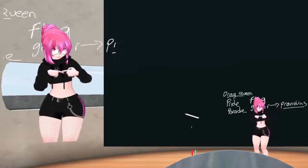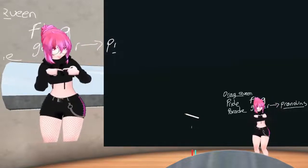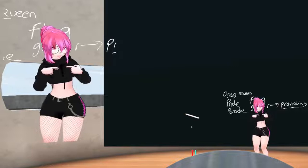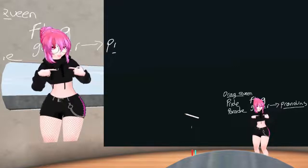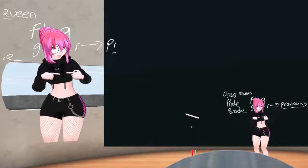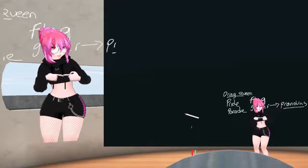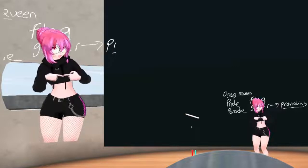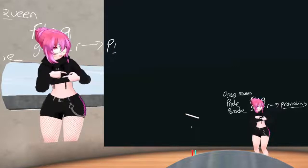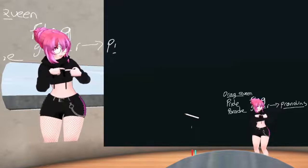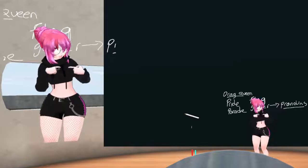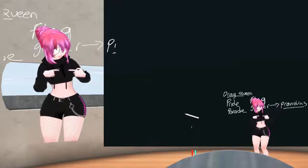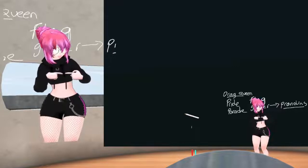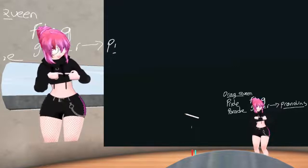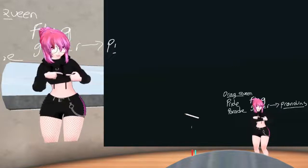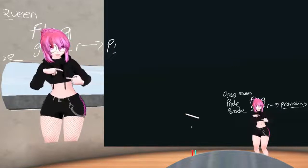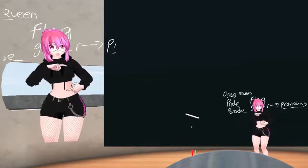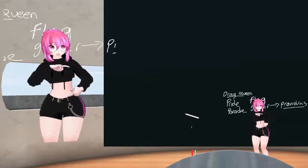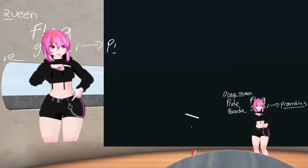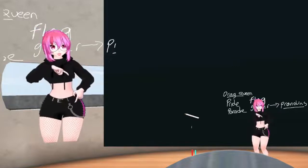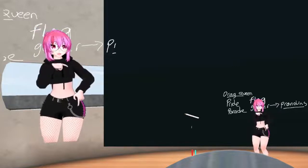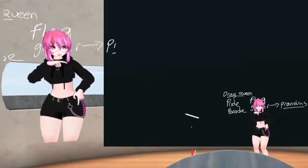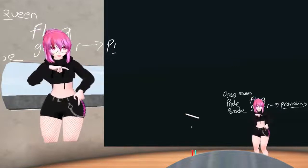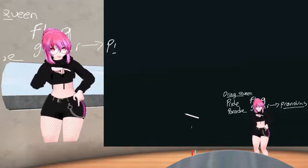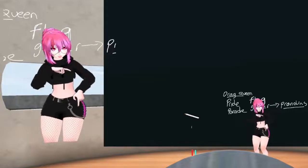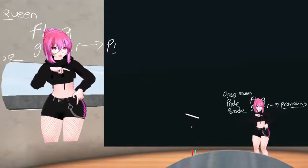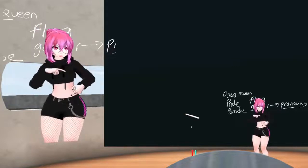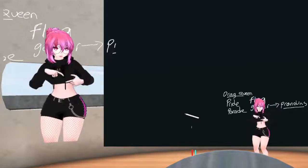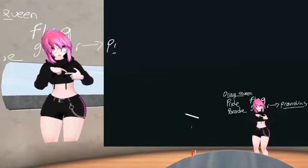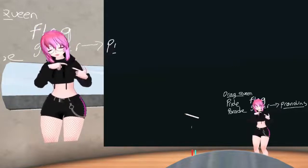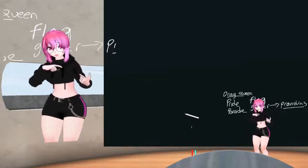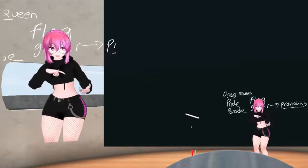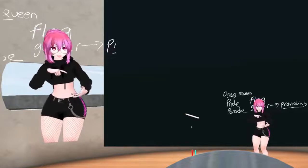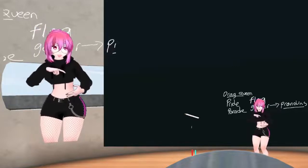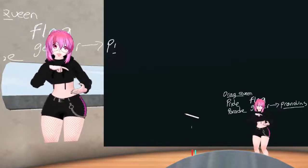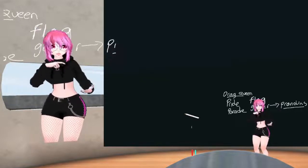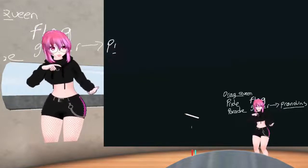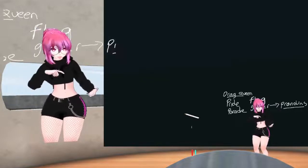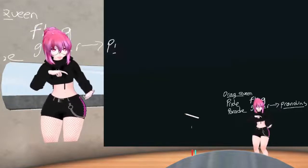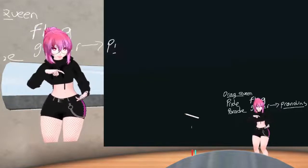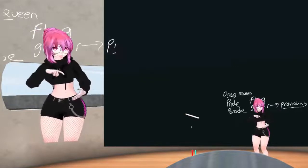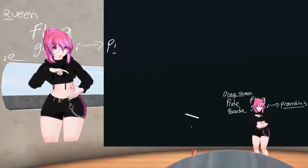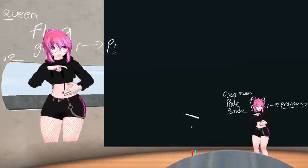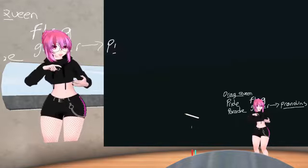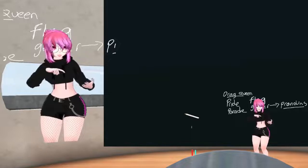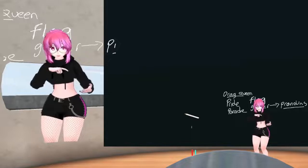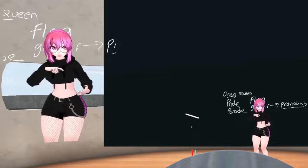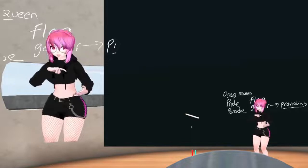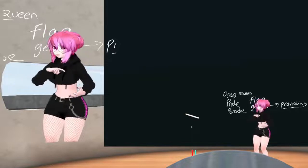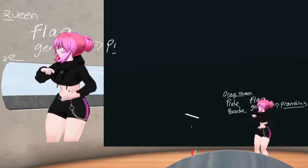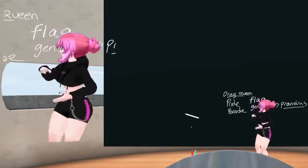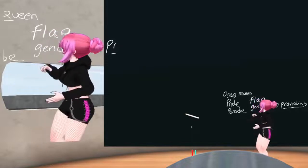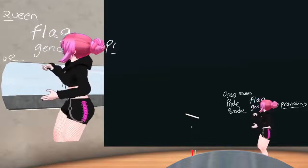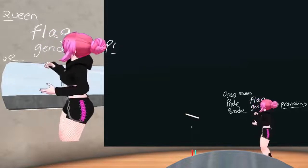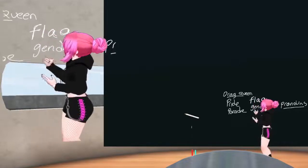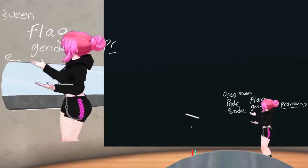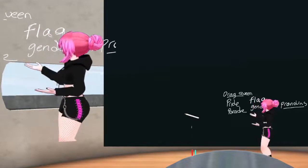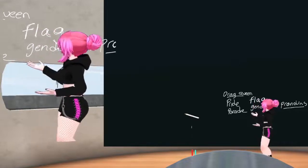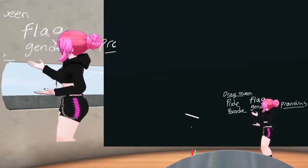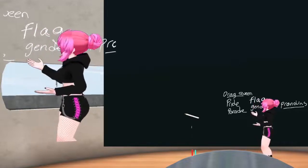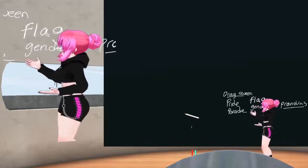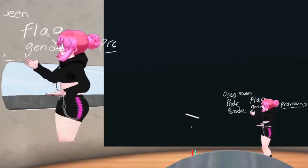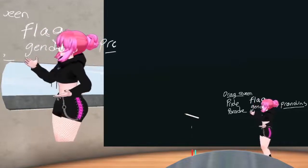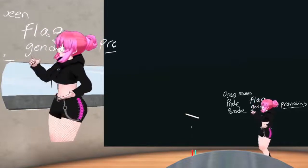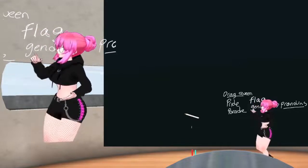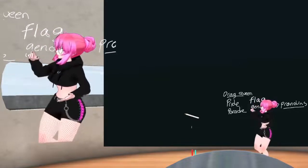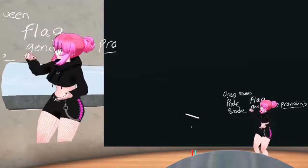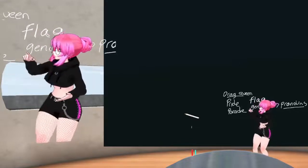chest. This is also where your heart is, right? So you're saying like my heart, my personality, my gender, my expression. And then some